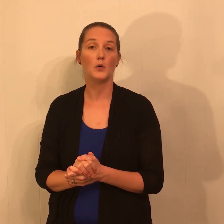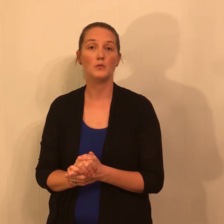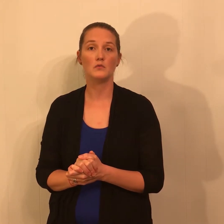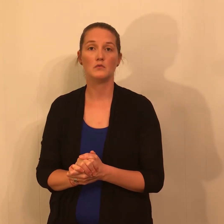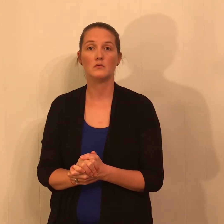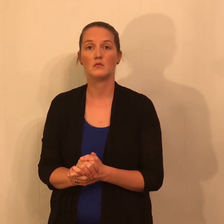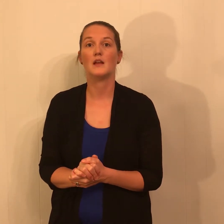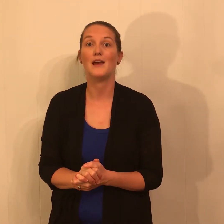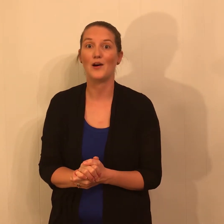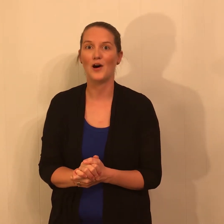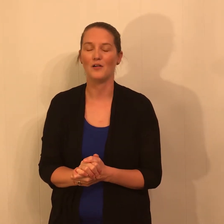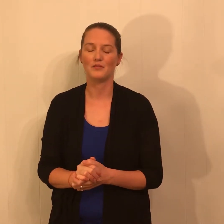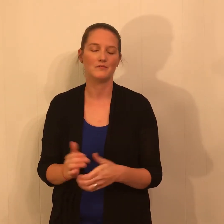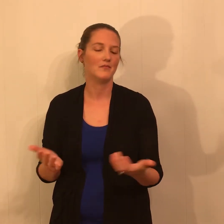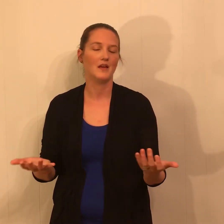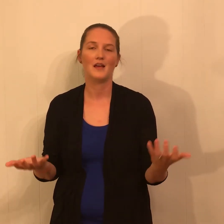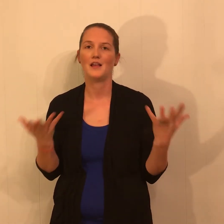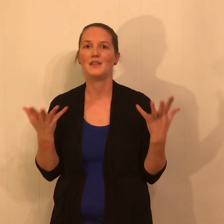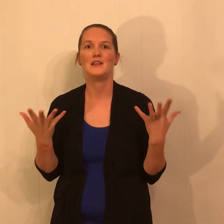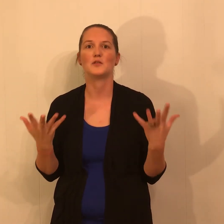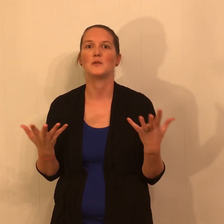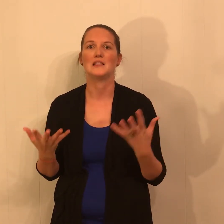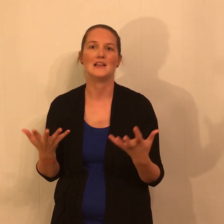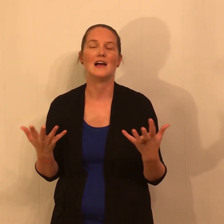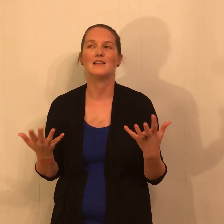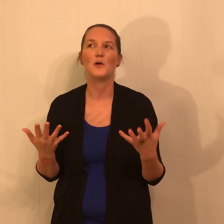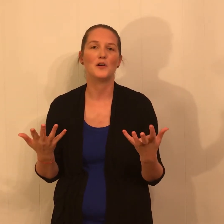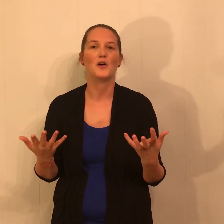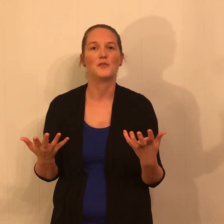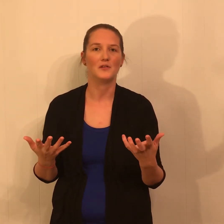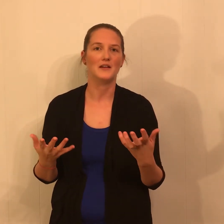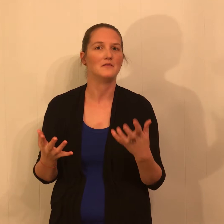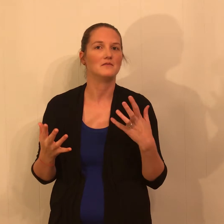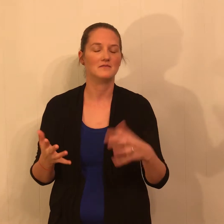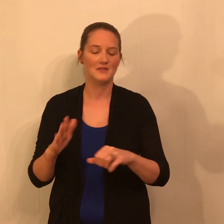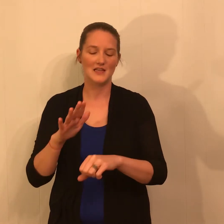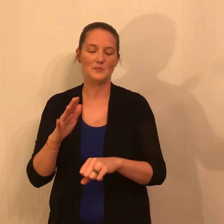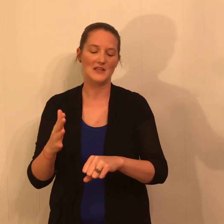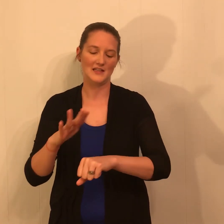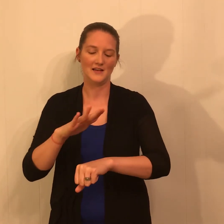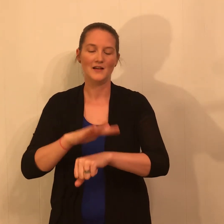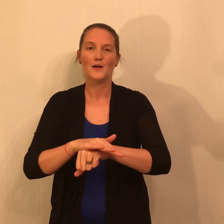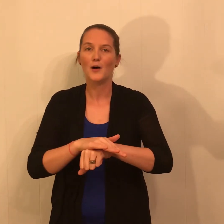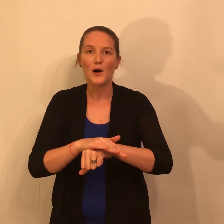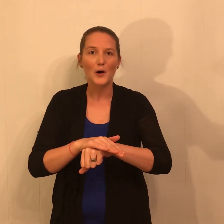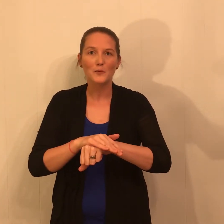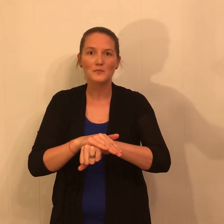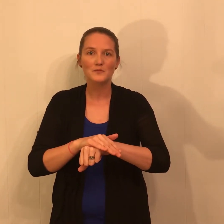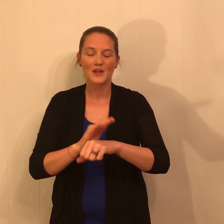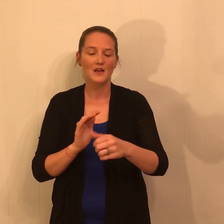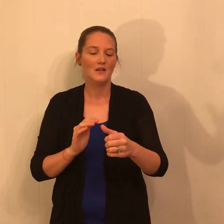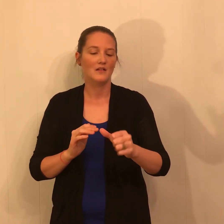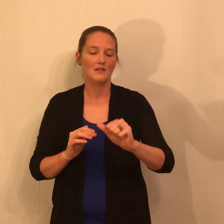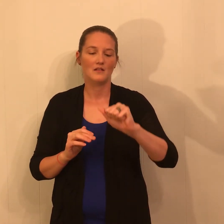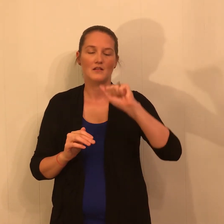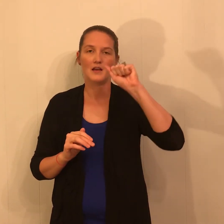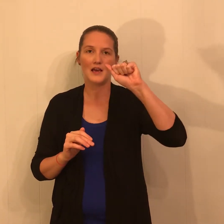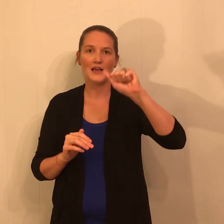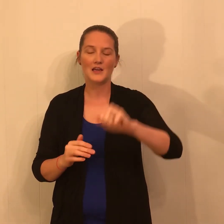On and off. These are really, on and off are like easy peasy. On, A hand